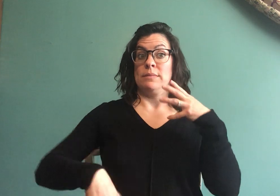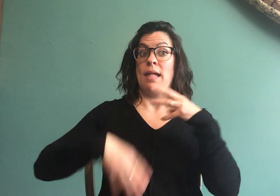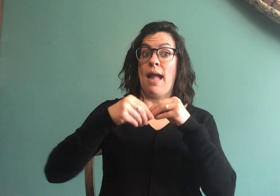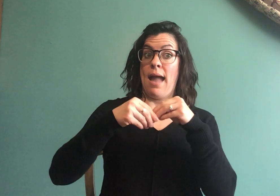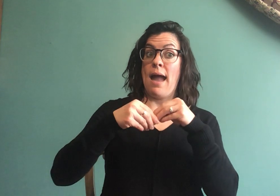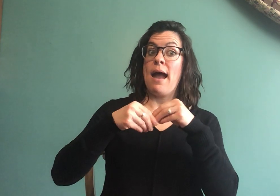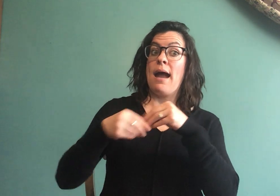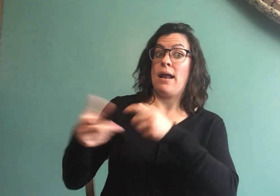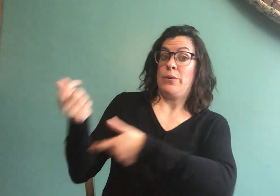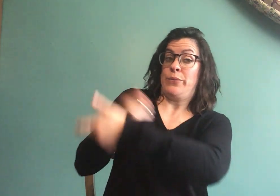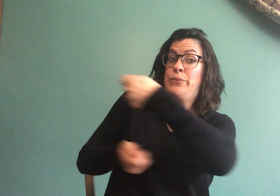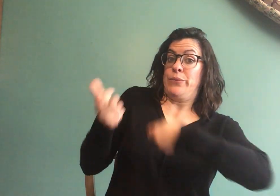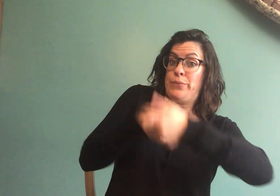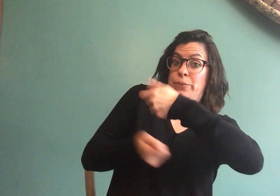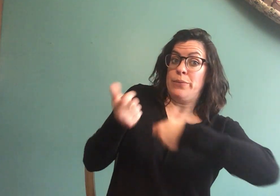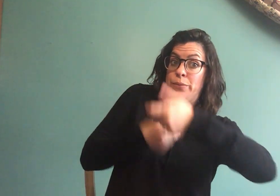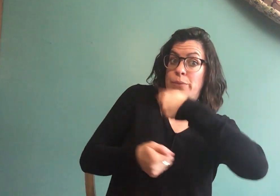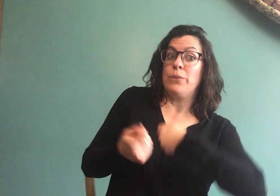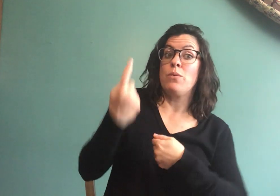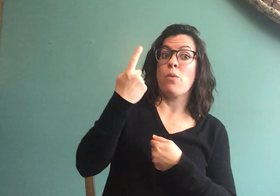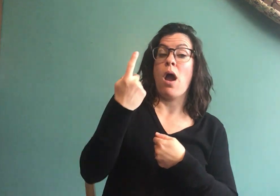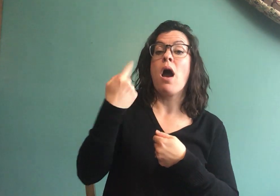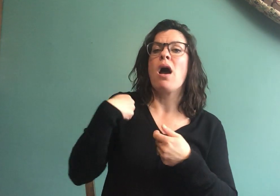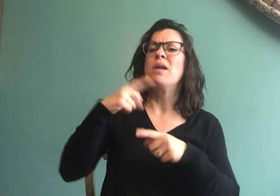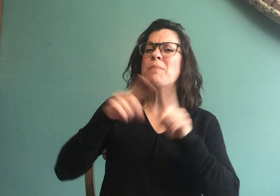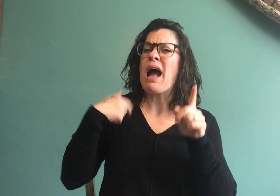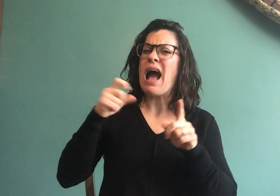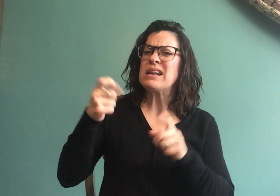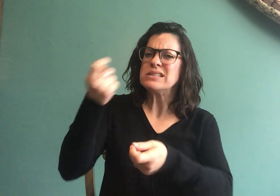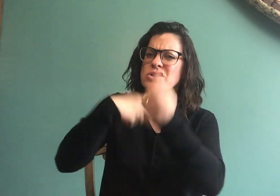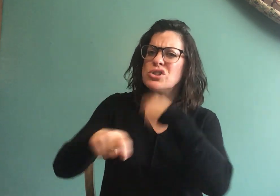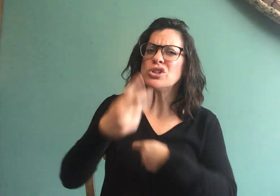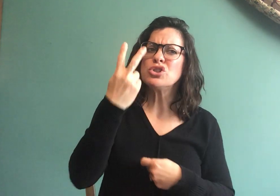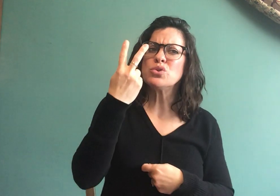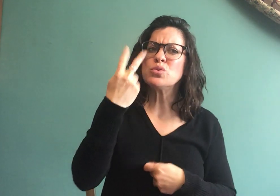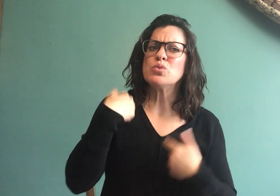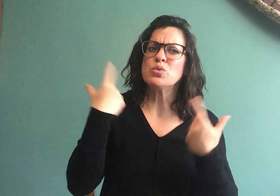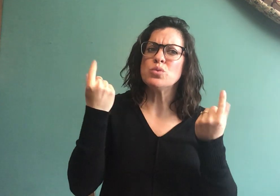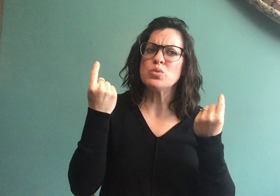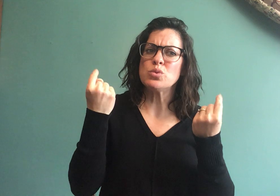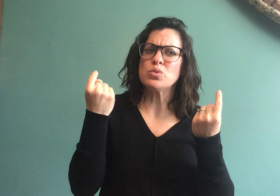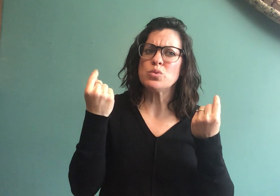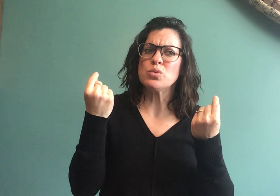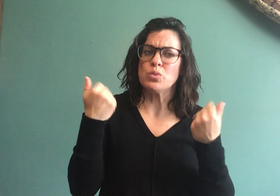I took the spare wire and I connected it to a new black and a new white. Now what am I going to do?